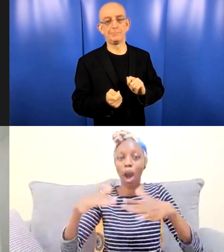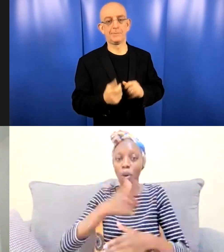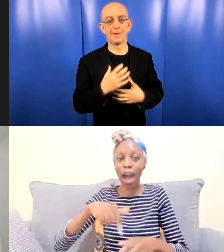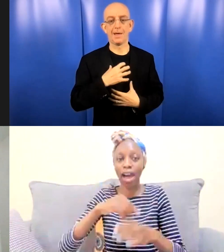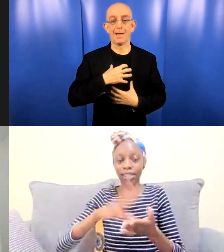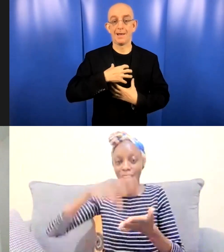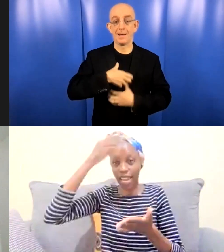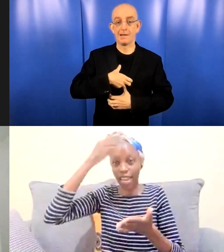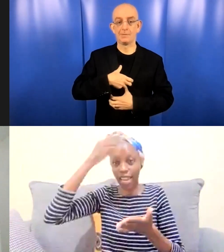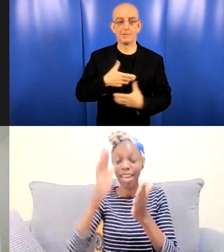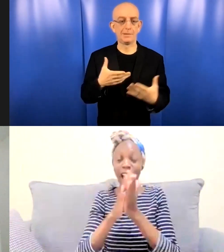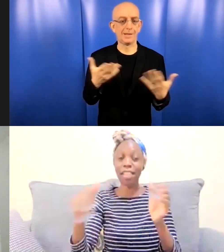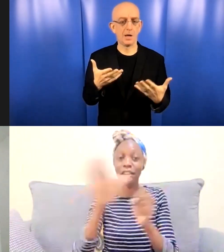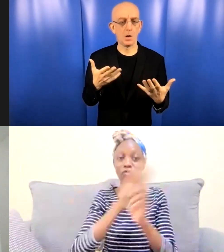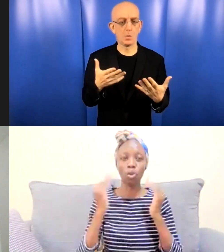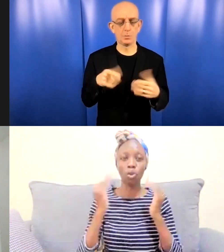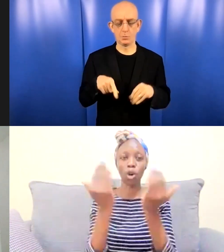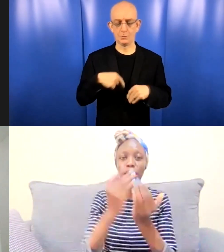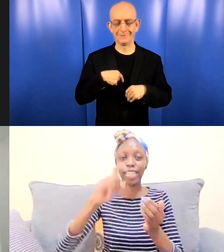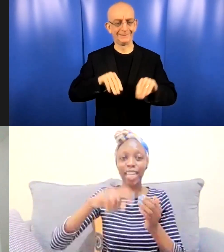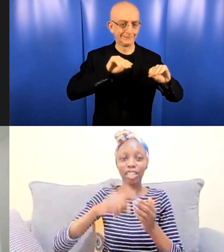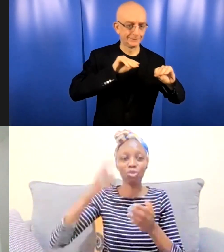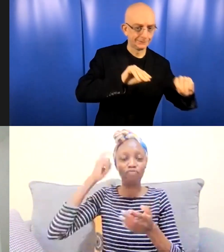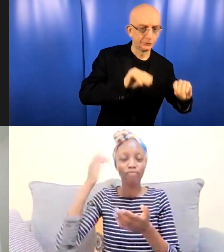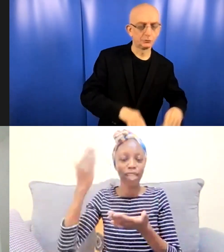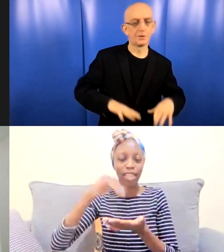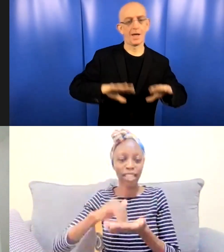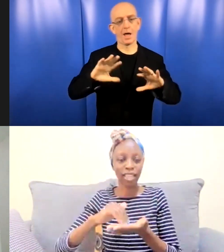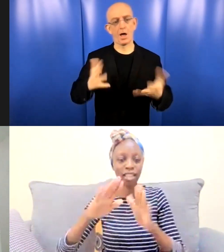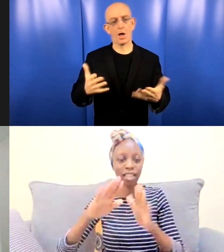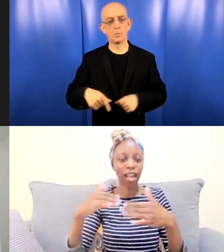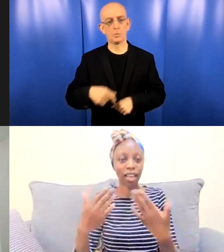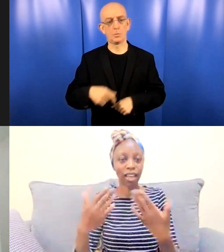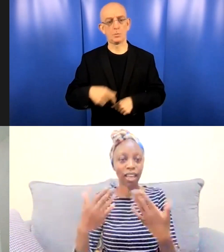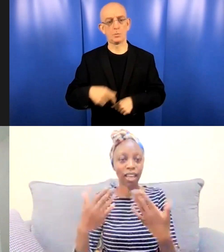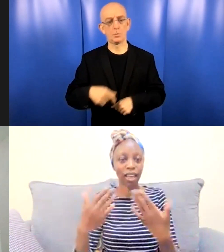whole world had to rethink how education